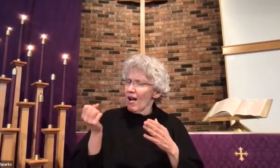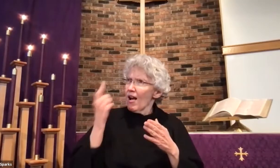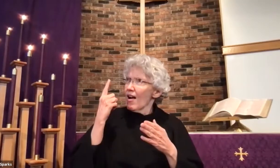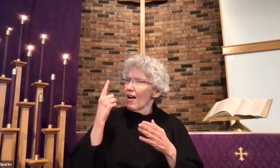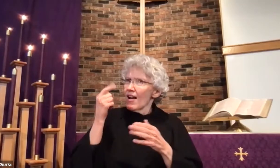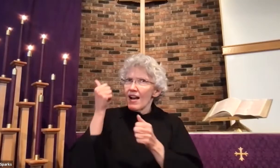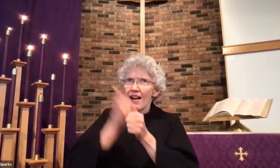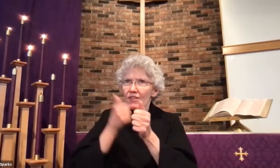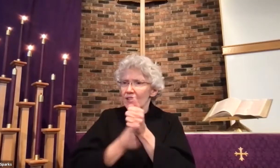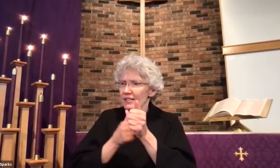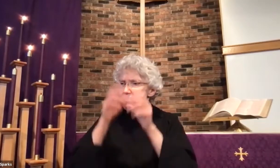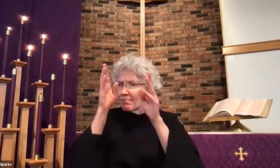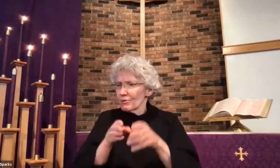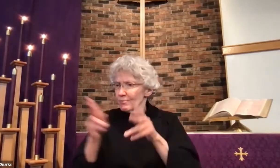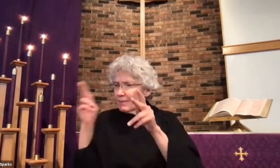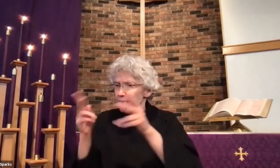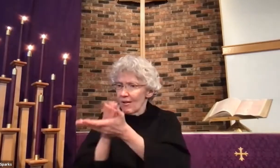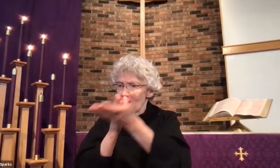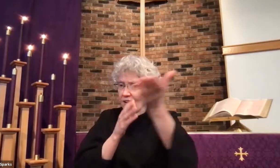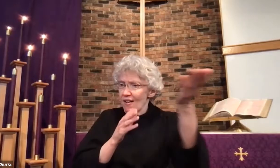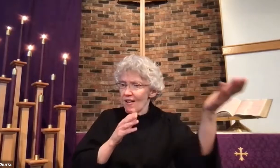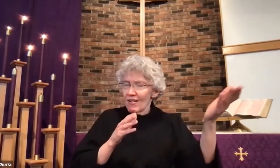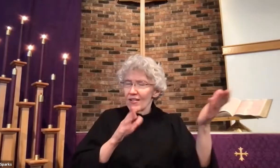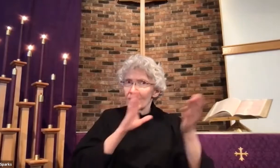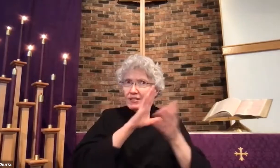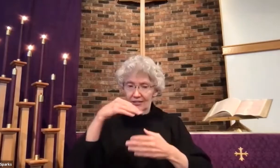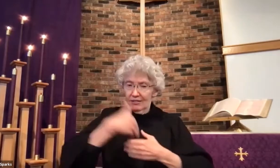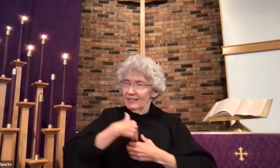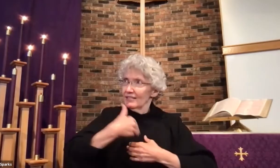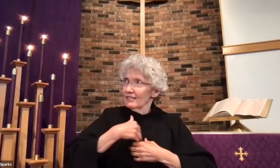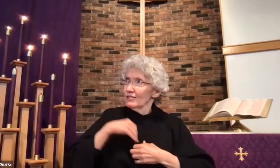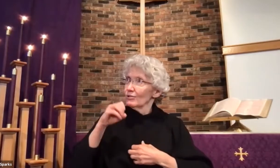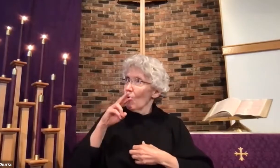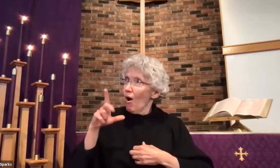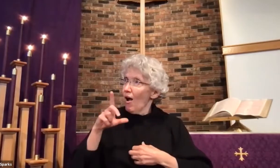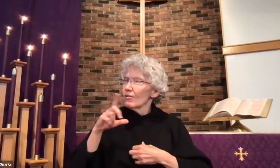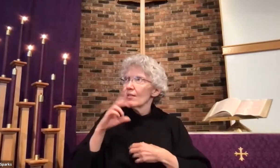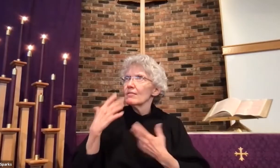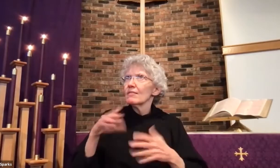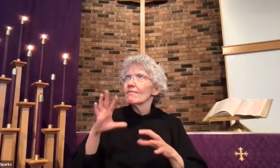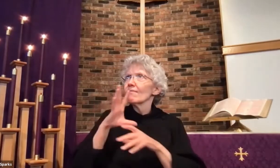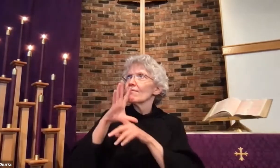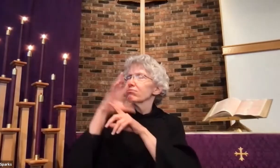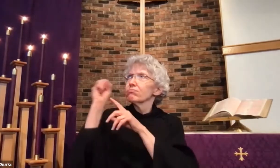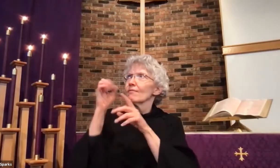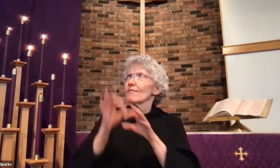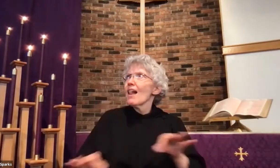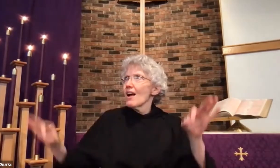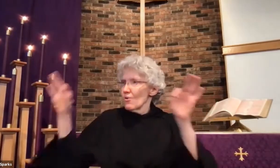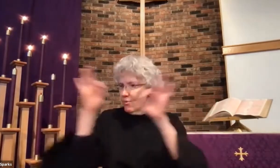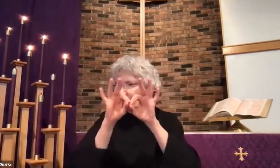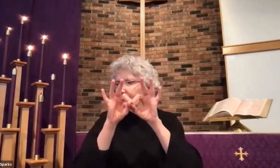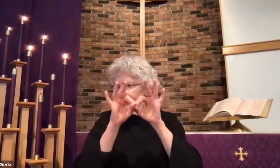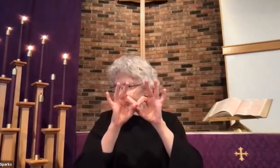possessions. Give us openness to understand the priceless value of every living soul.